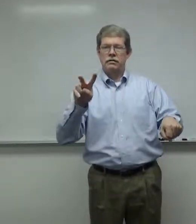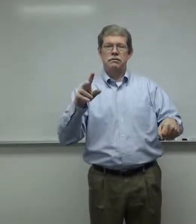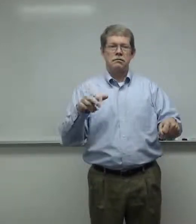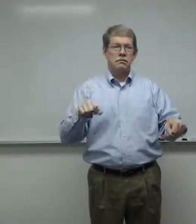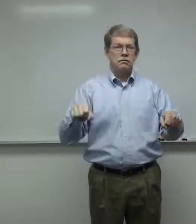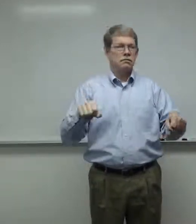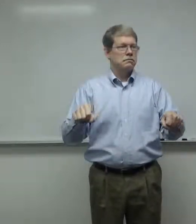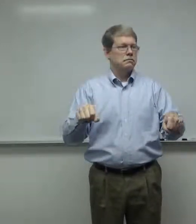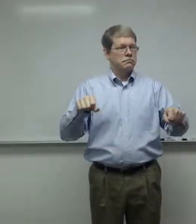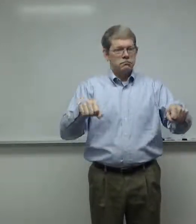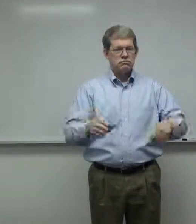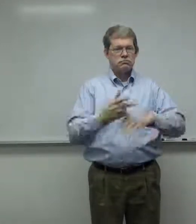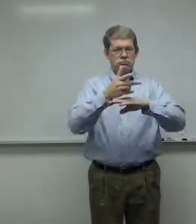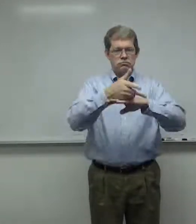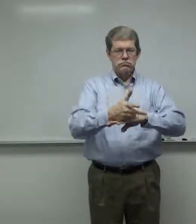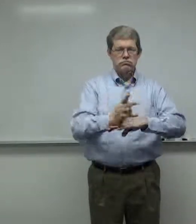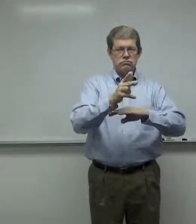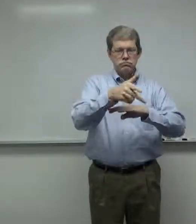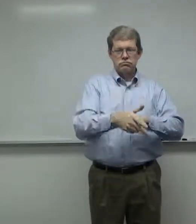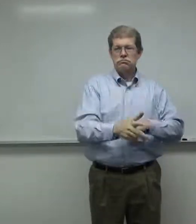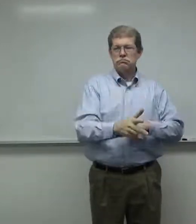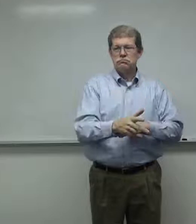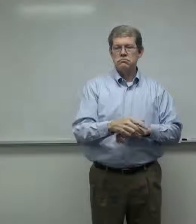An ATV usually has more of a double-handed